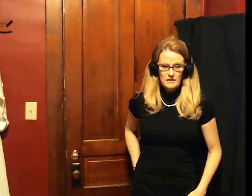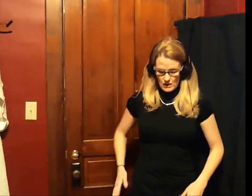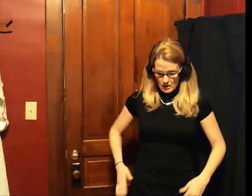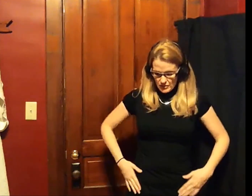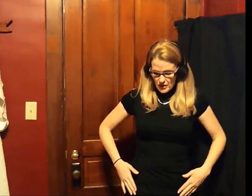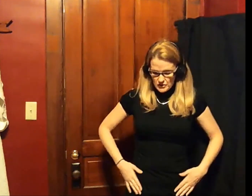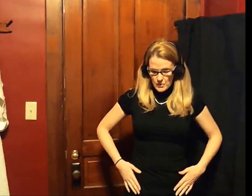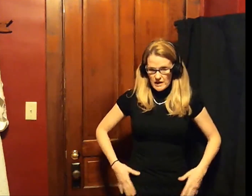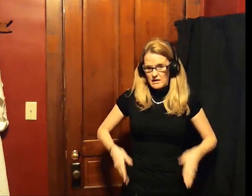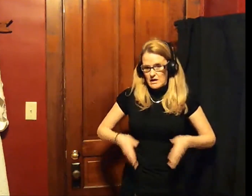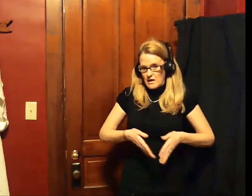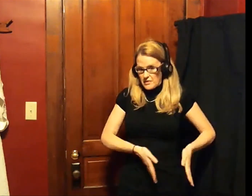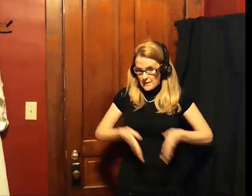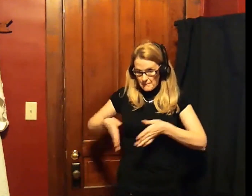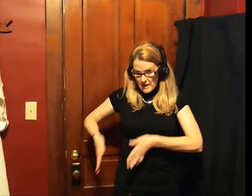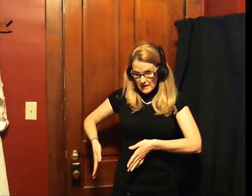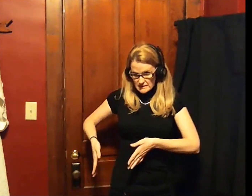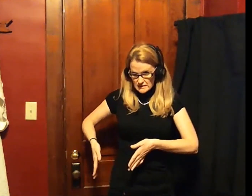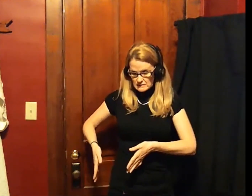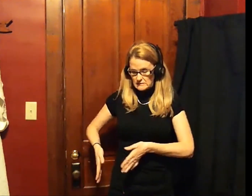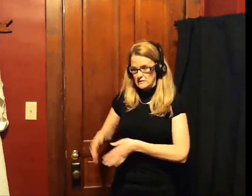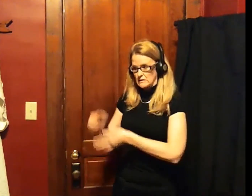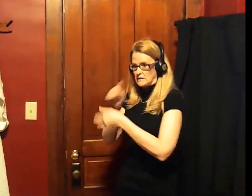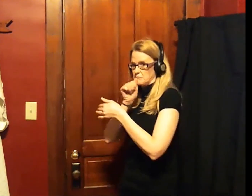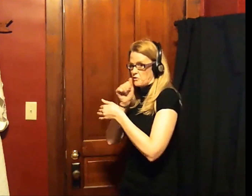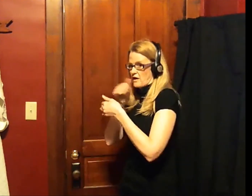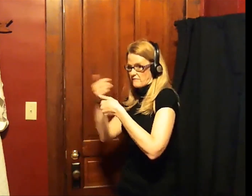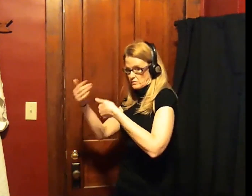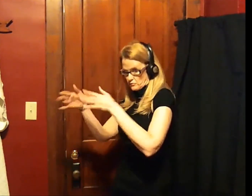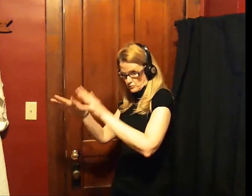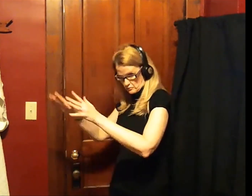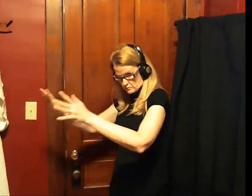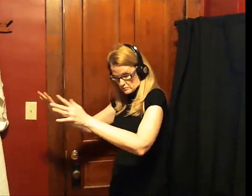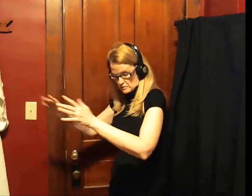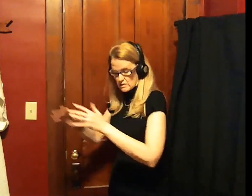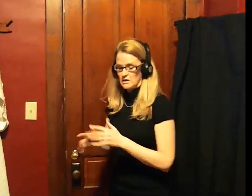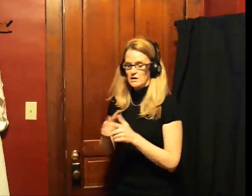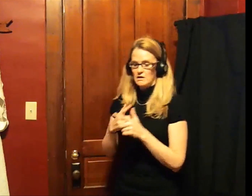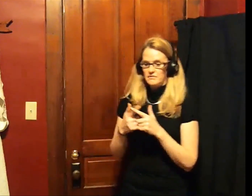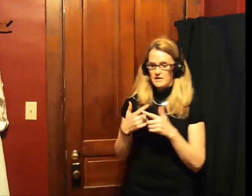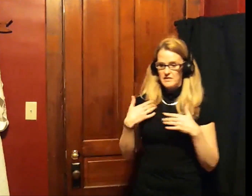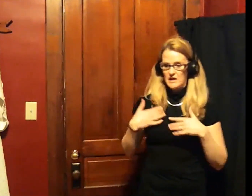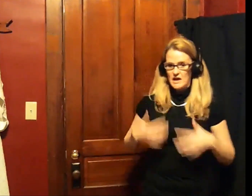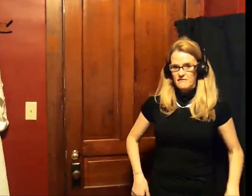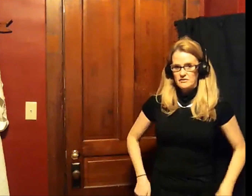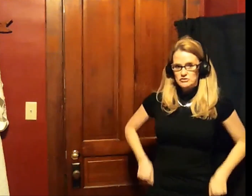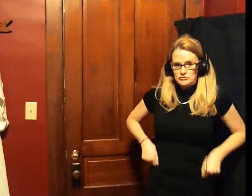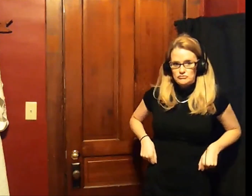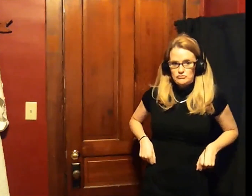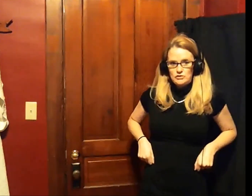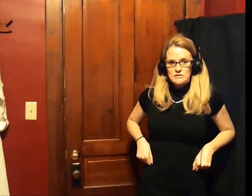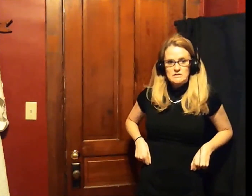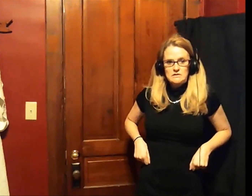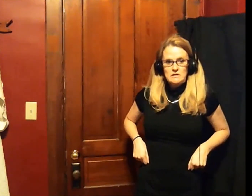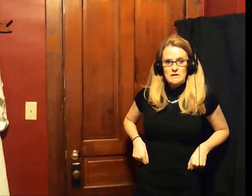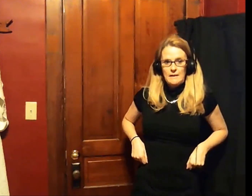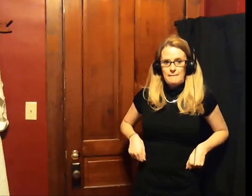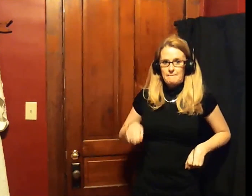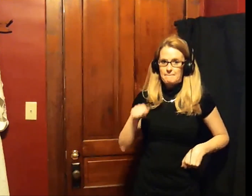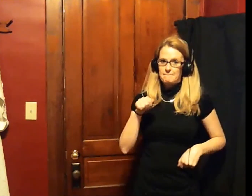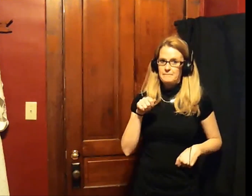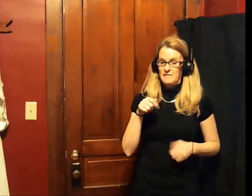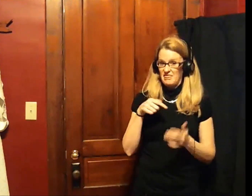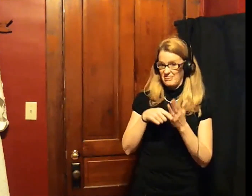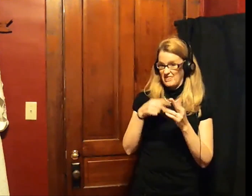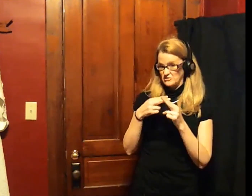the exam, the patient will remove their underwear and their pants in a private changing room. They'll wear a pair of these